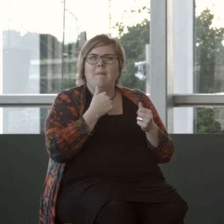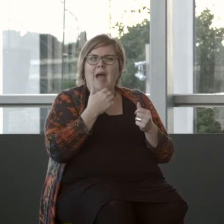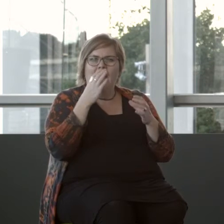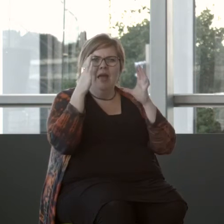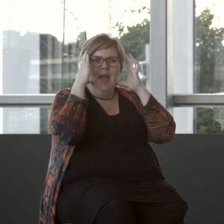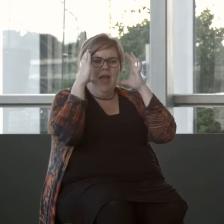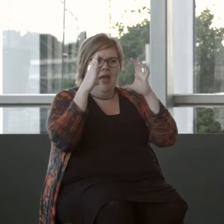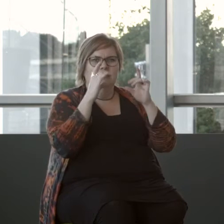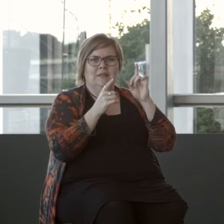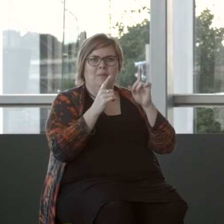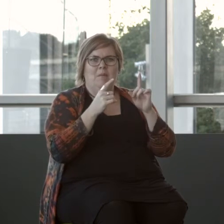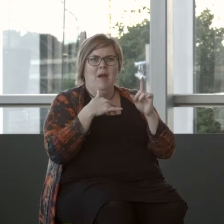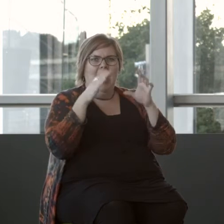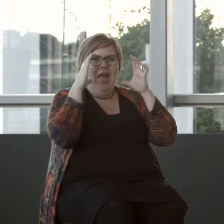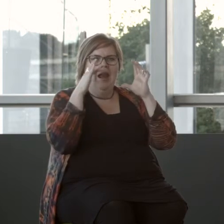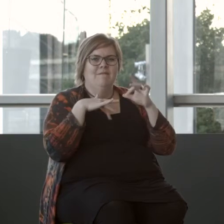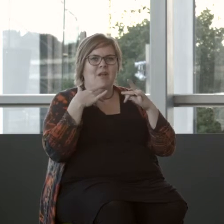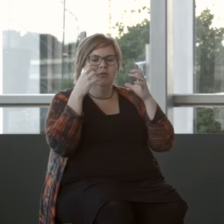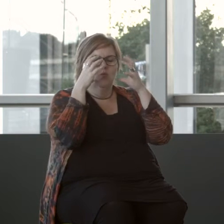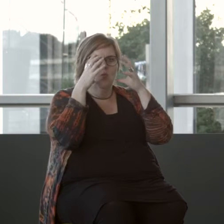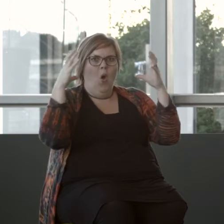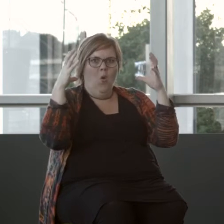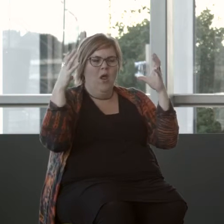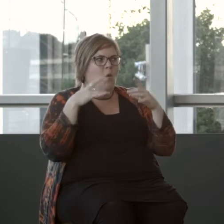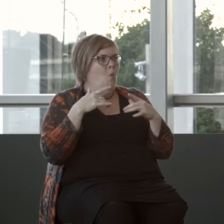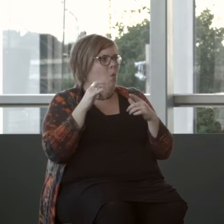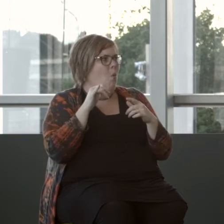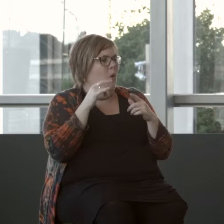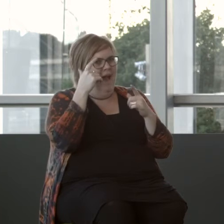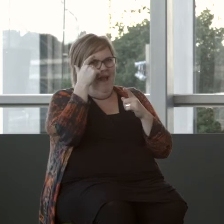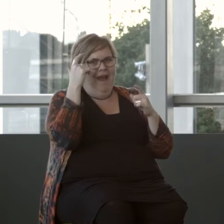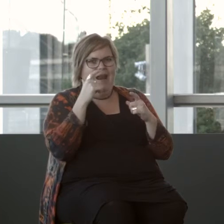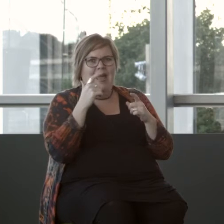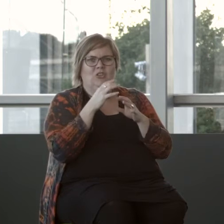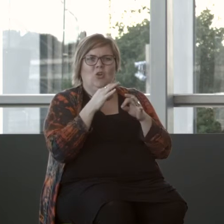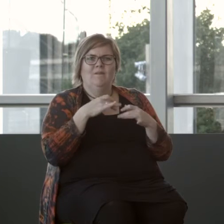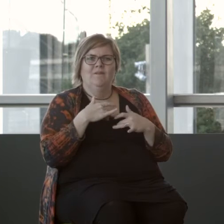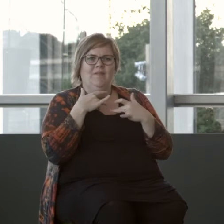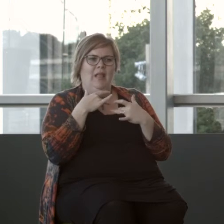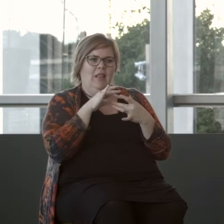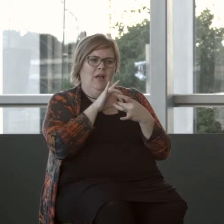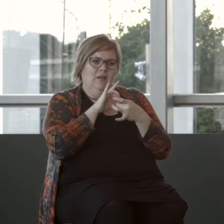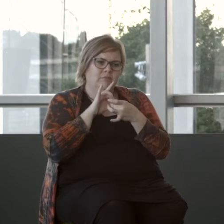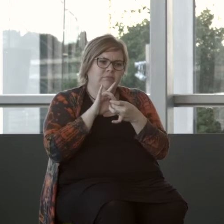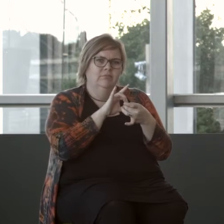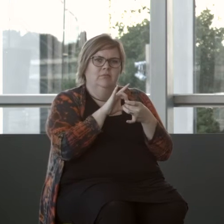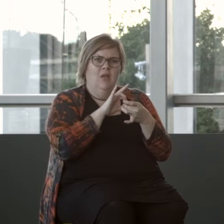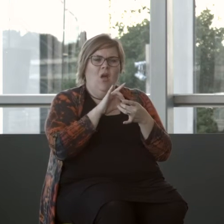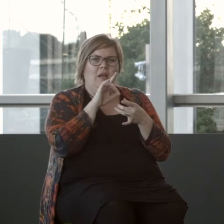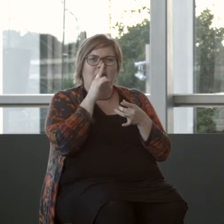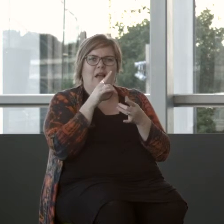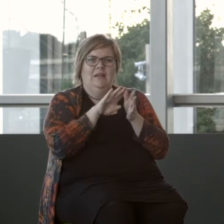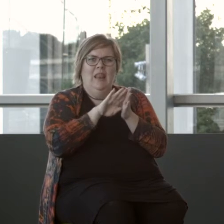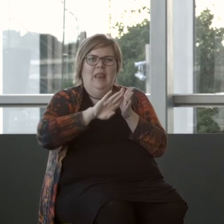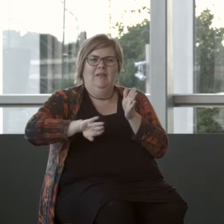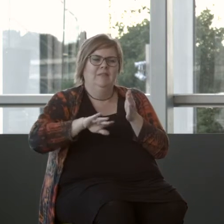a lot of the time my head felt really swollen or I had a big headache, and it didn't feel cohesive enough to leave that out. And the